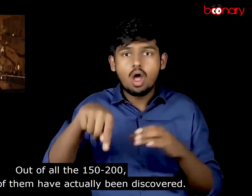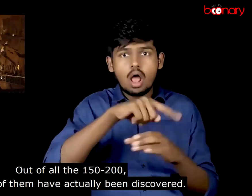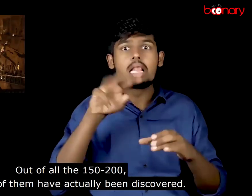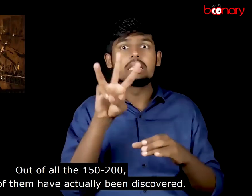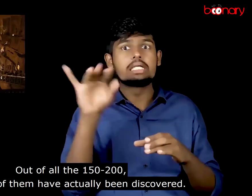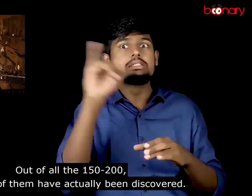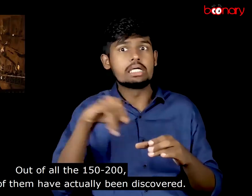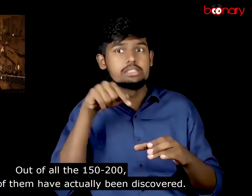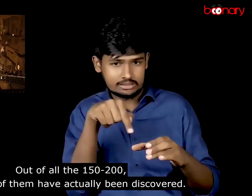discovered.